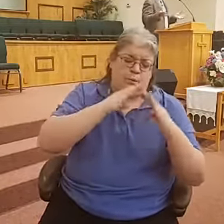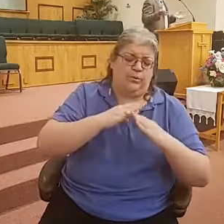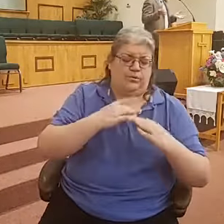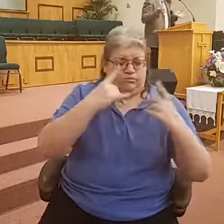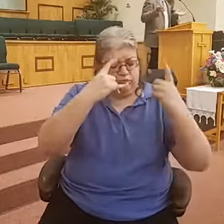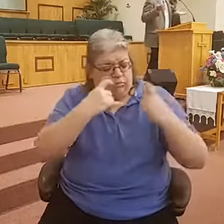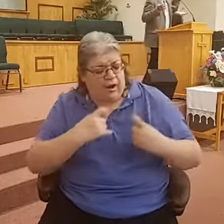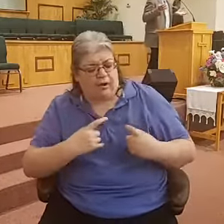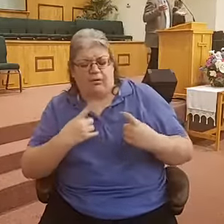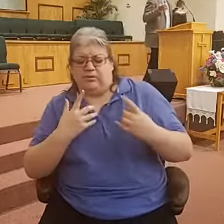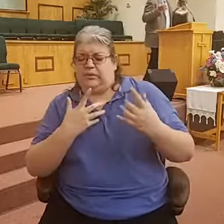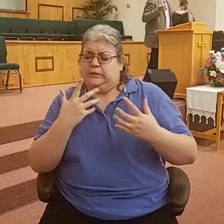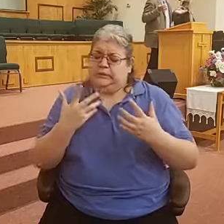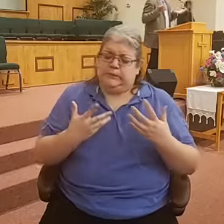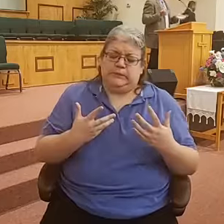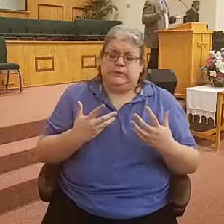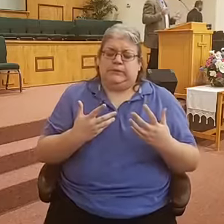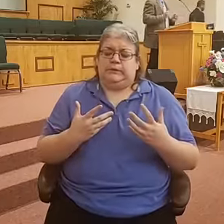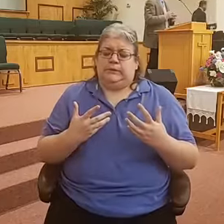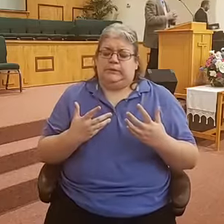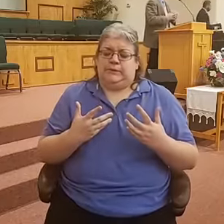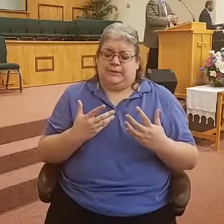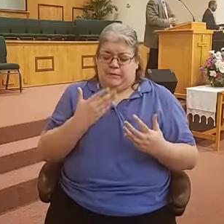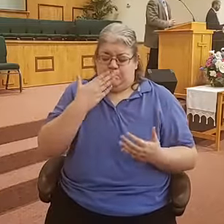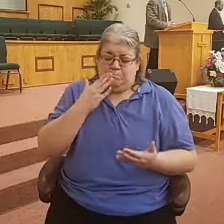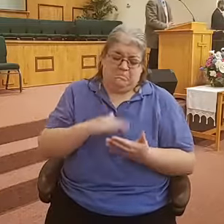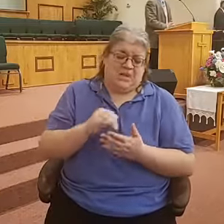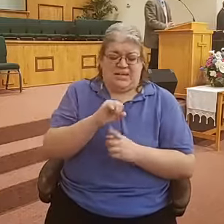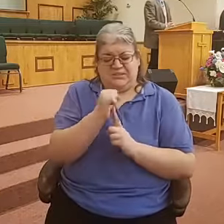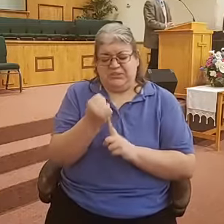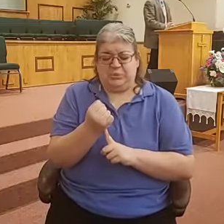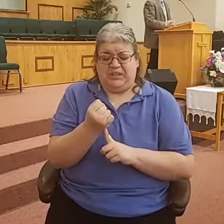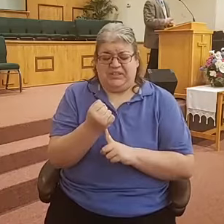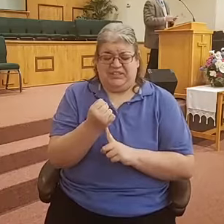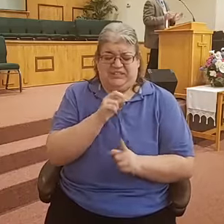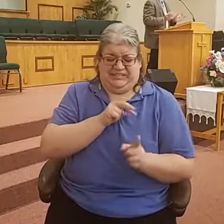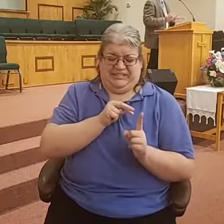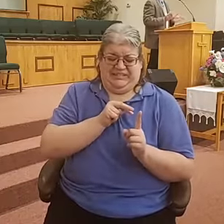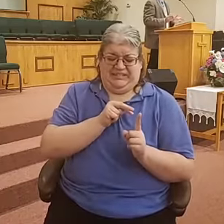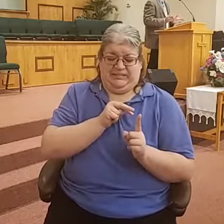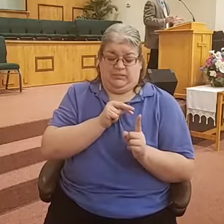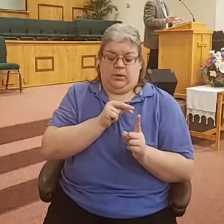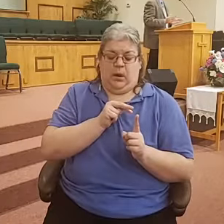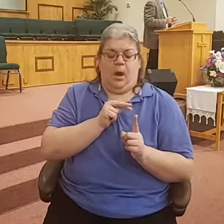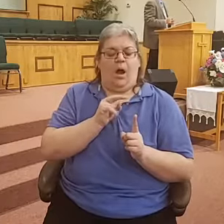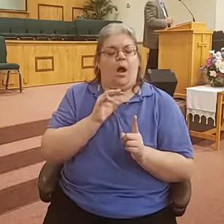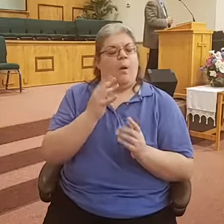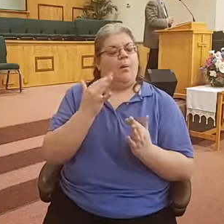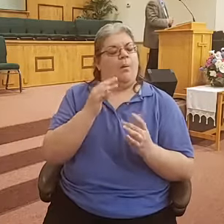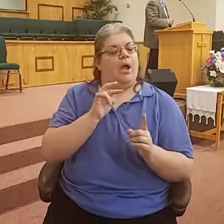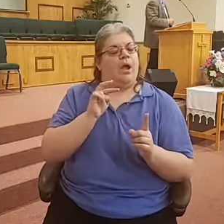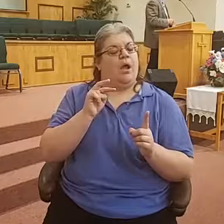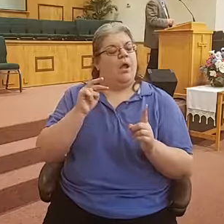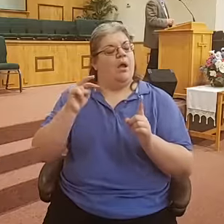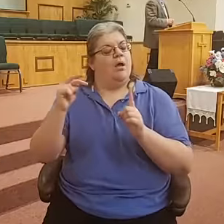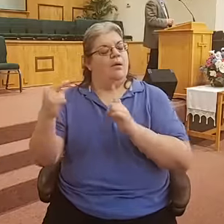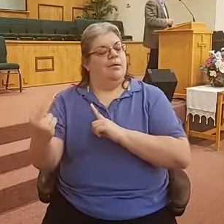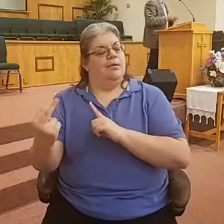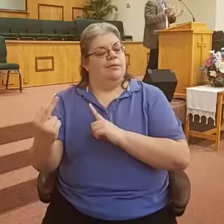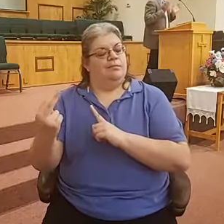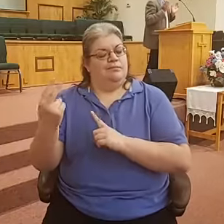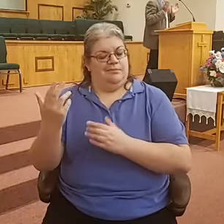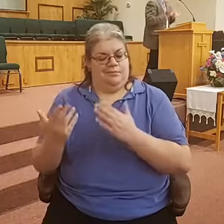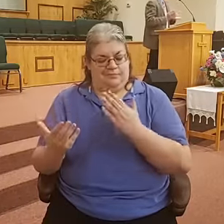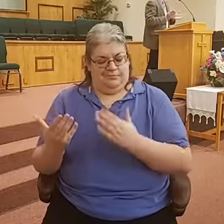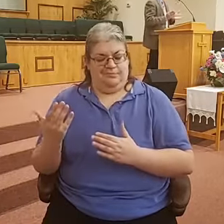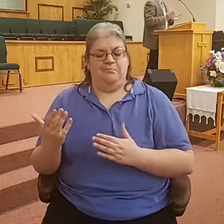as we look at our bad situations and realize that they may be a gift in disguise.